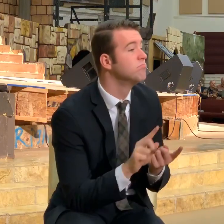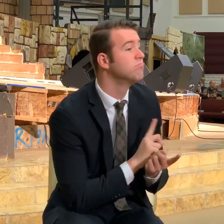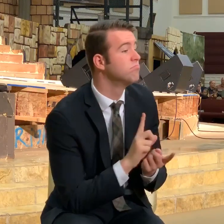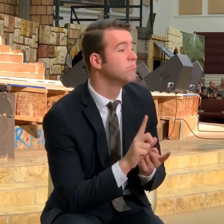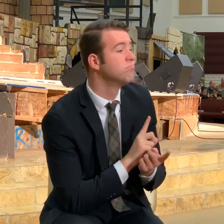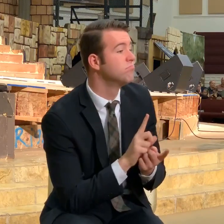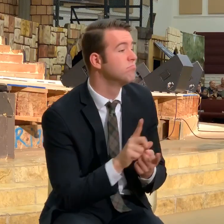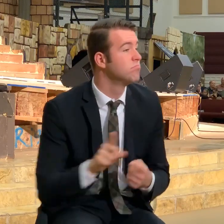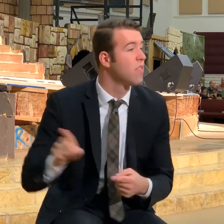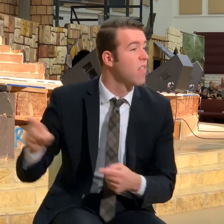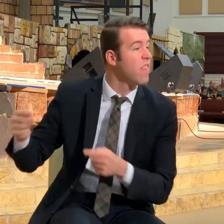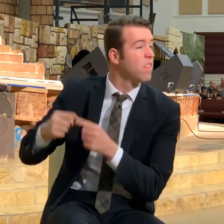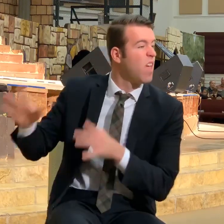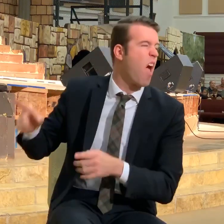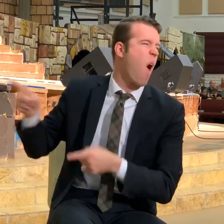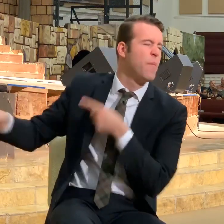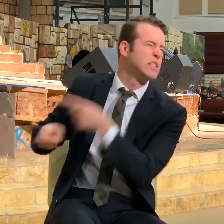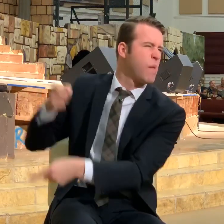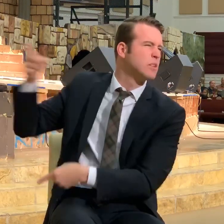mocking your opponent.